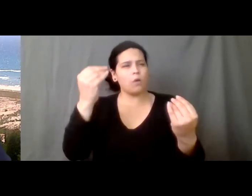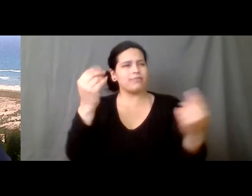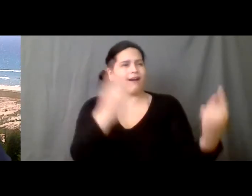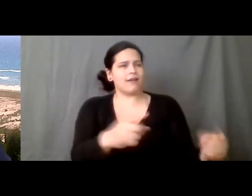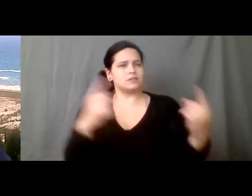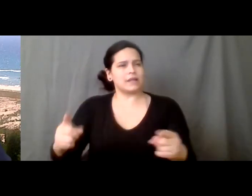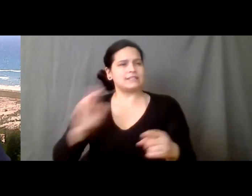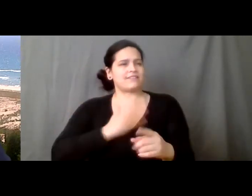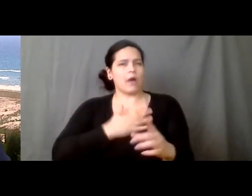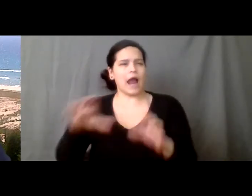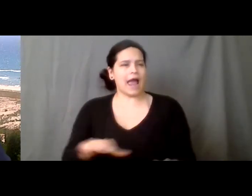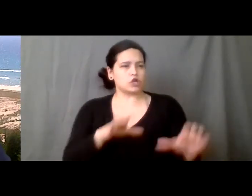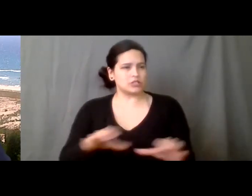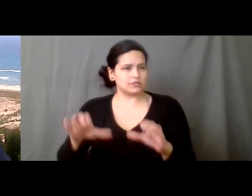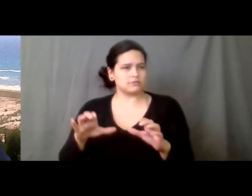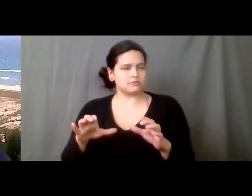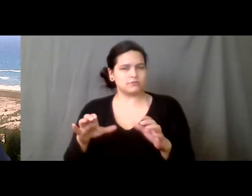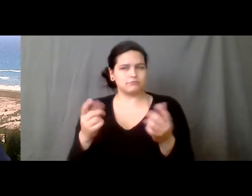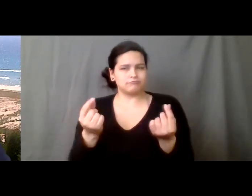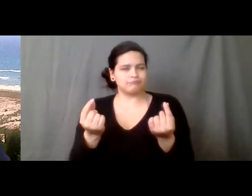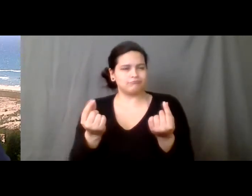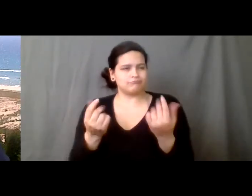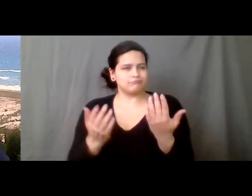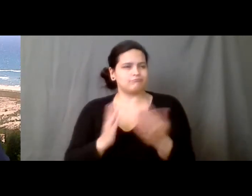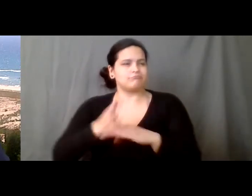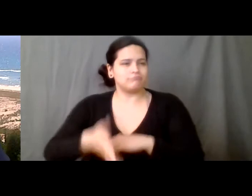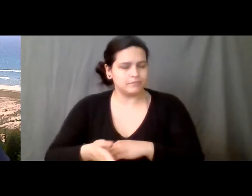period long enough to encompass seven generations.